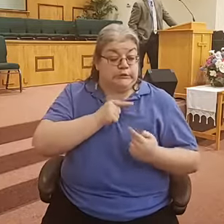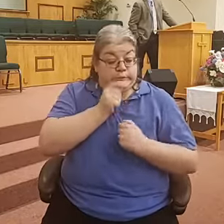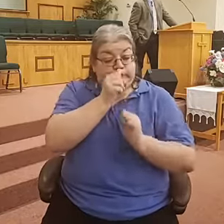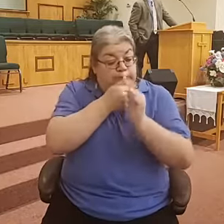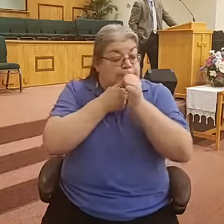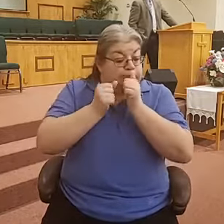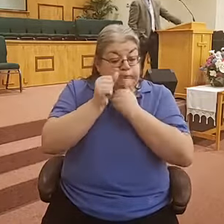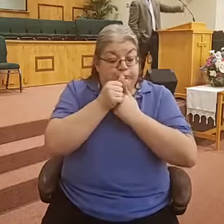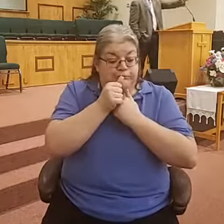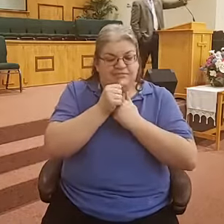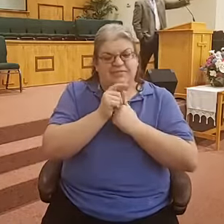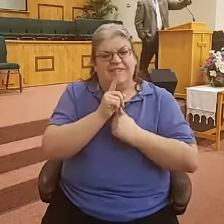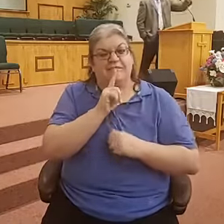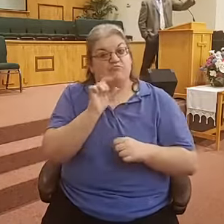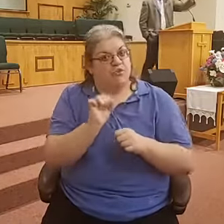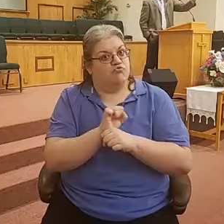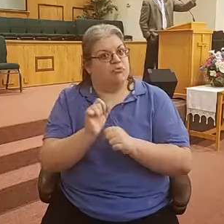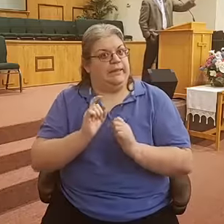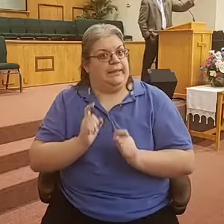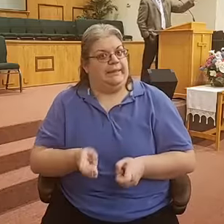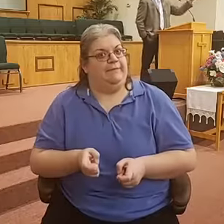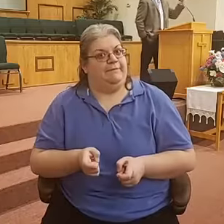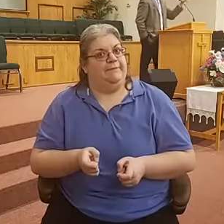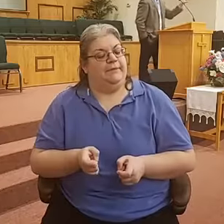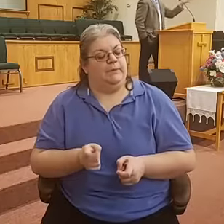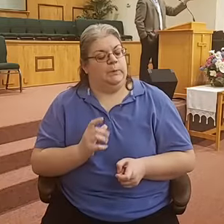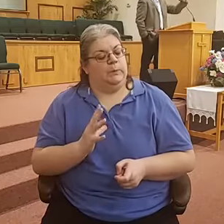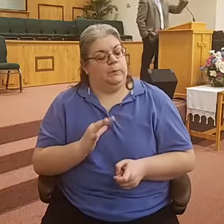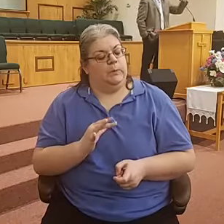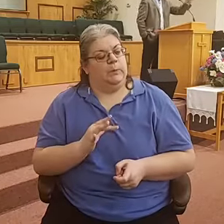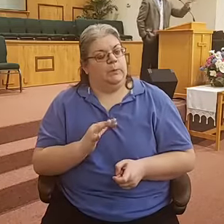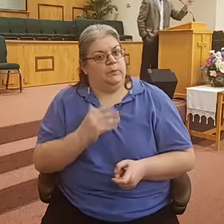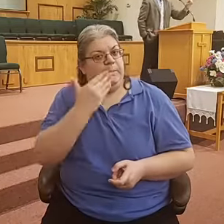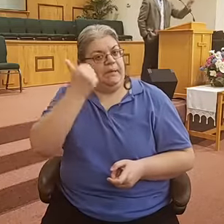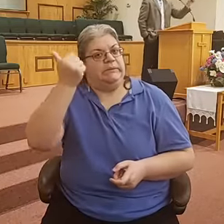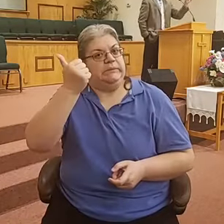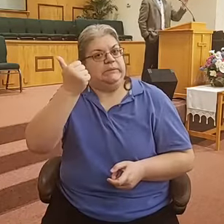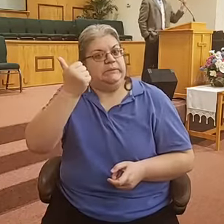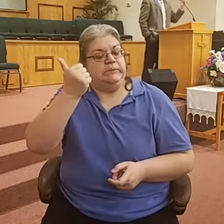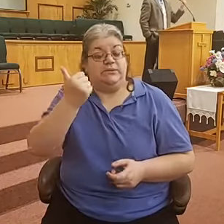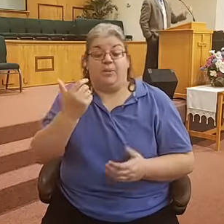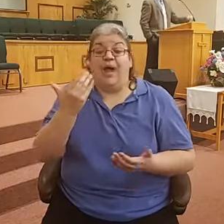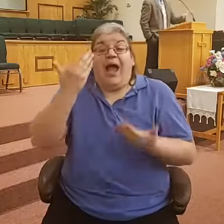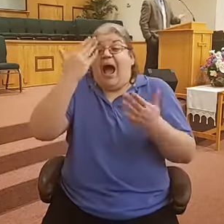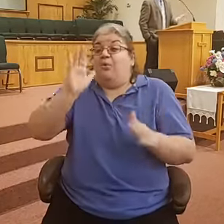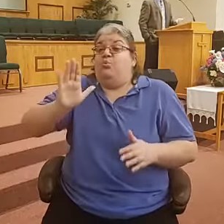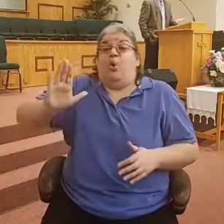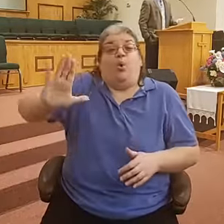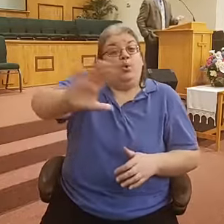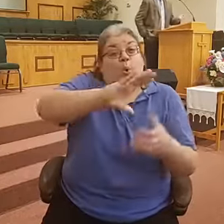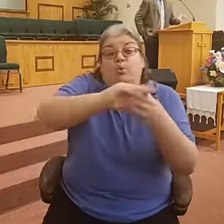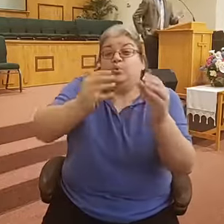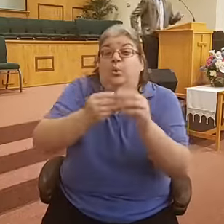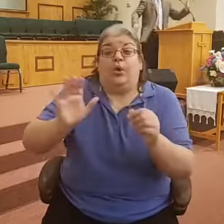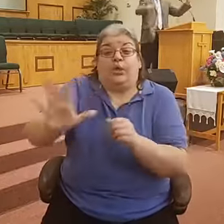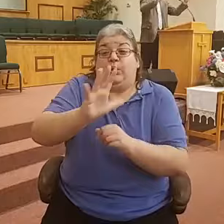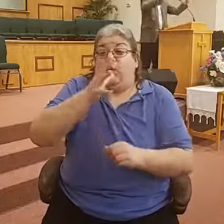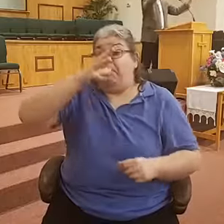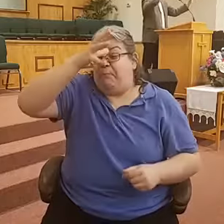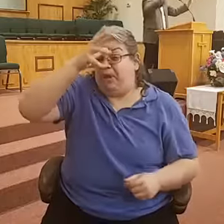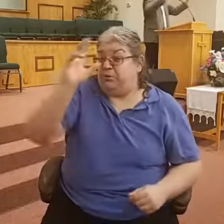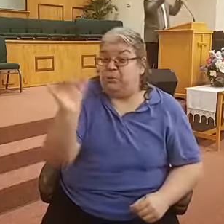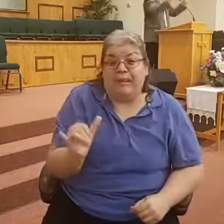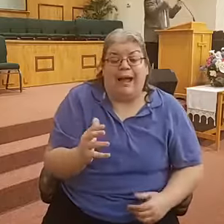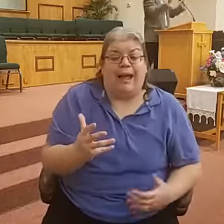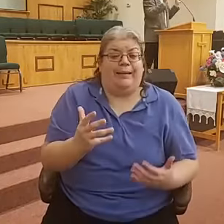gift. And I don't know what your past is like, and I don't know what kind of parents you had as a child. I don't know